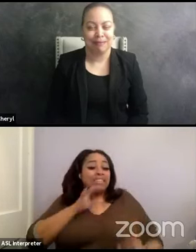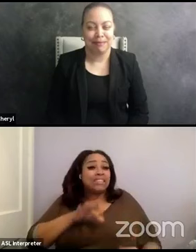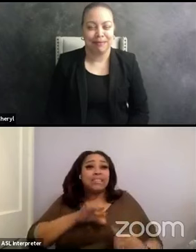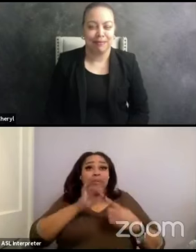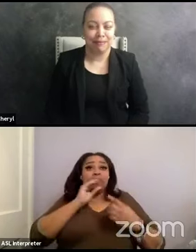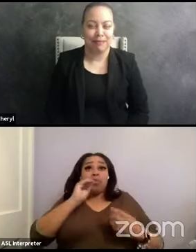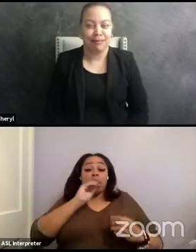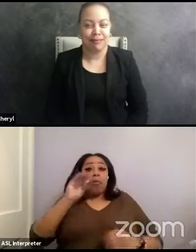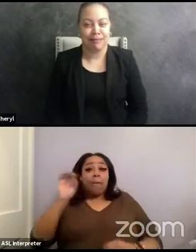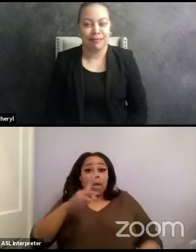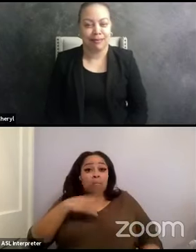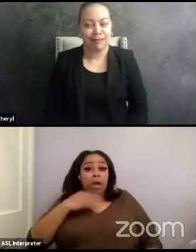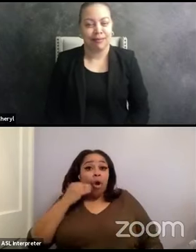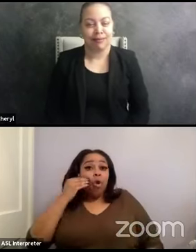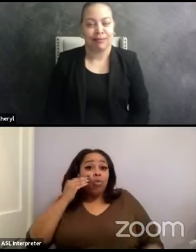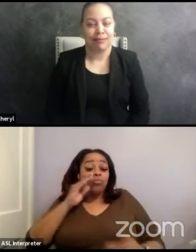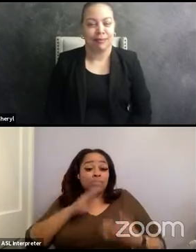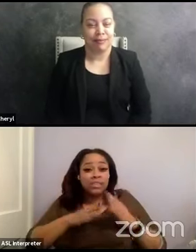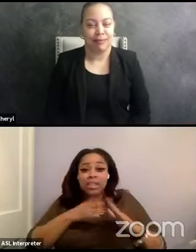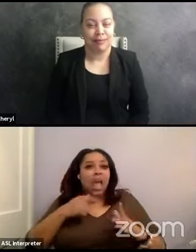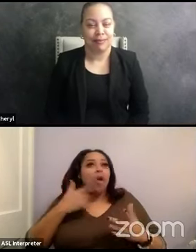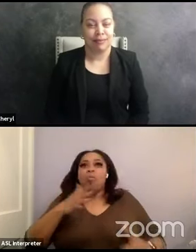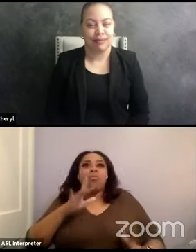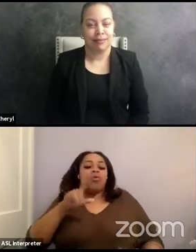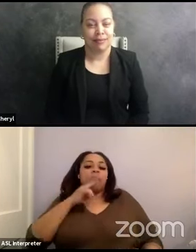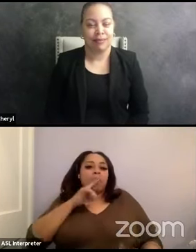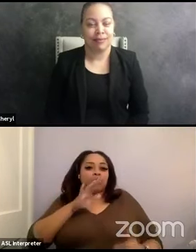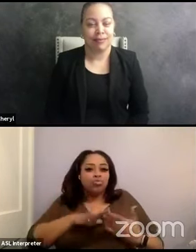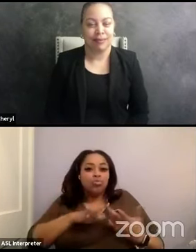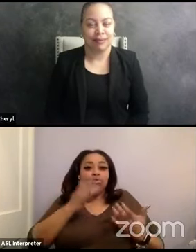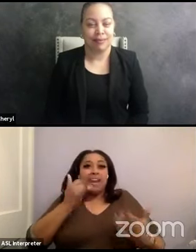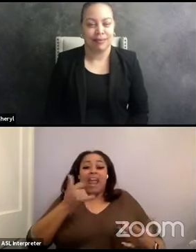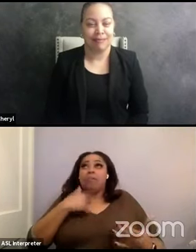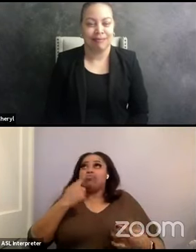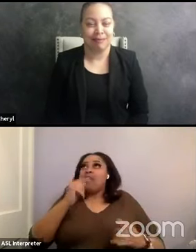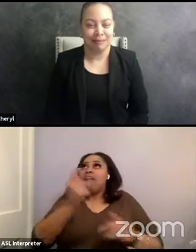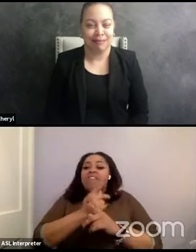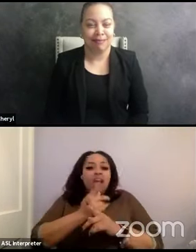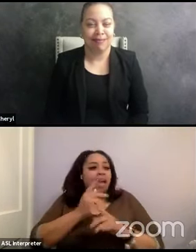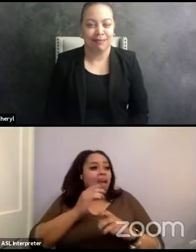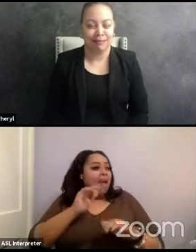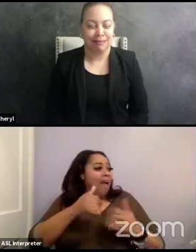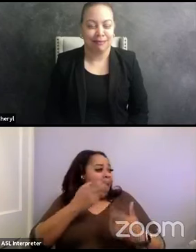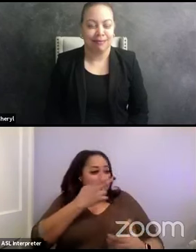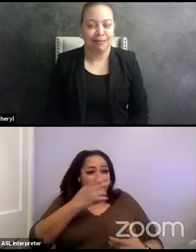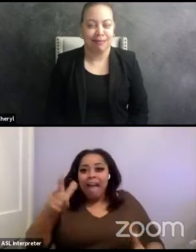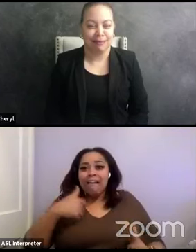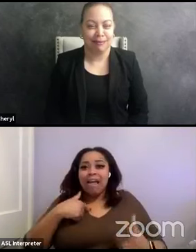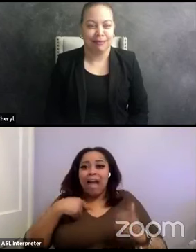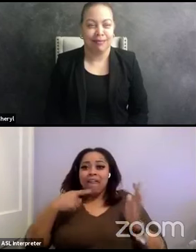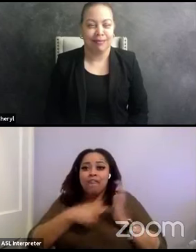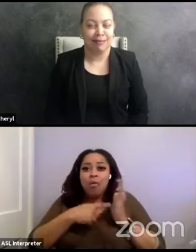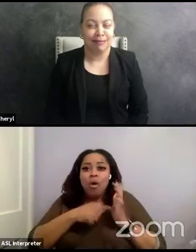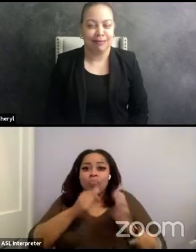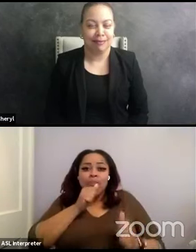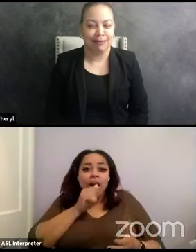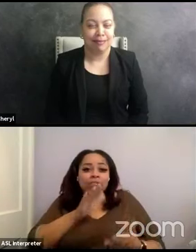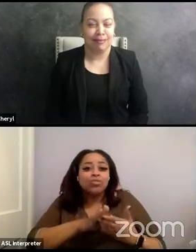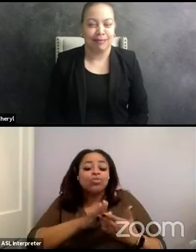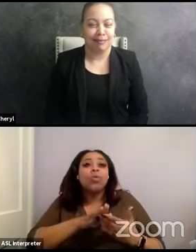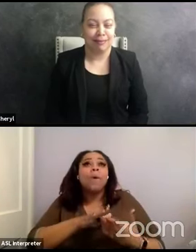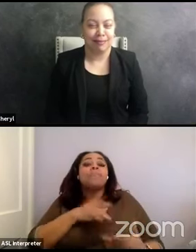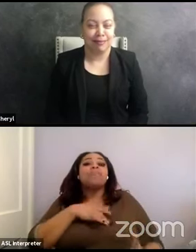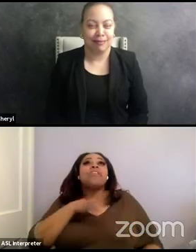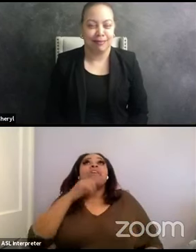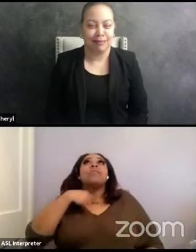moving back to my hometown city. I don't want them to go to public school. So now I'm trying to figure out how the hell can I afford private school? And I find